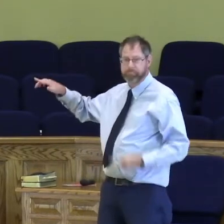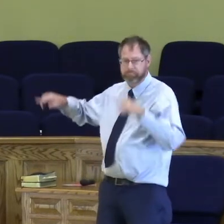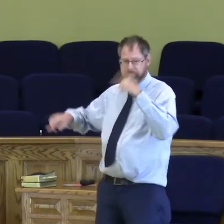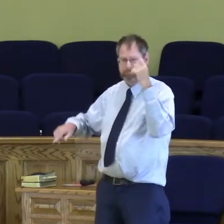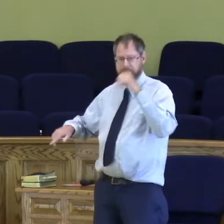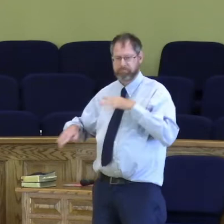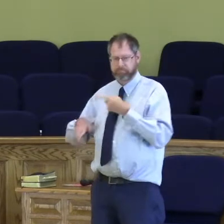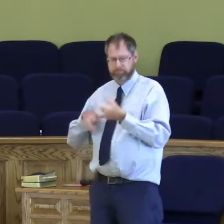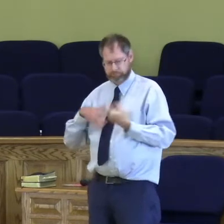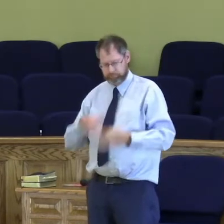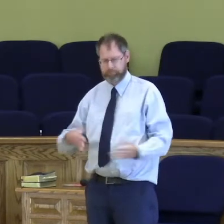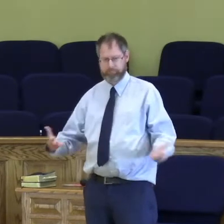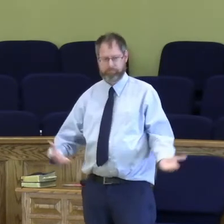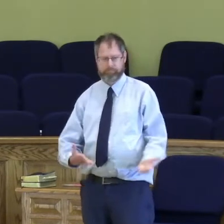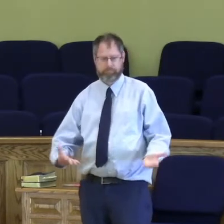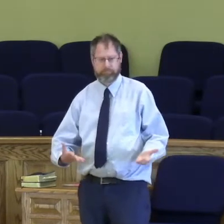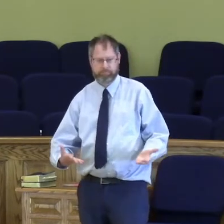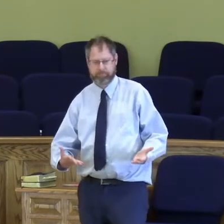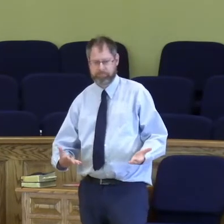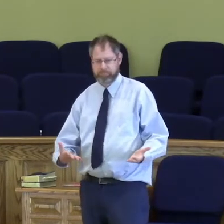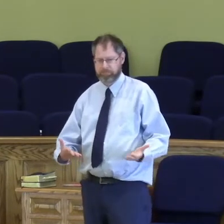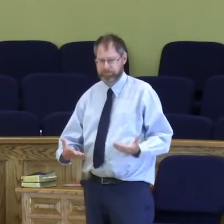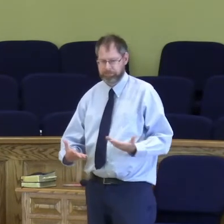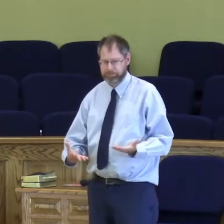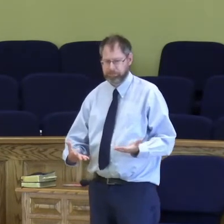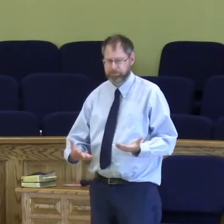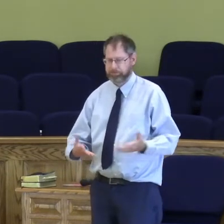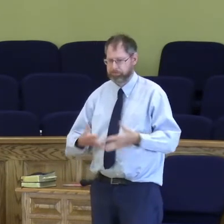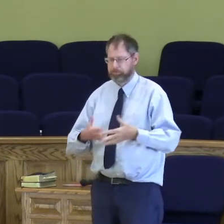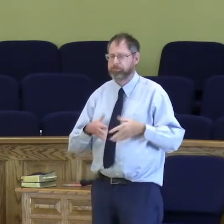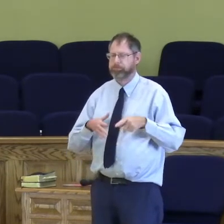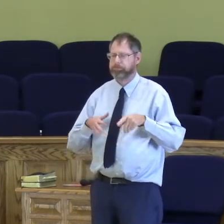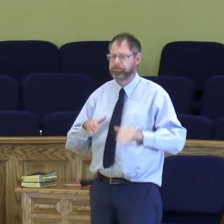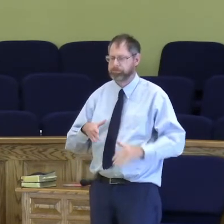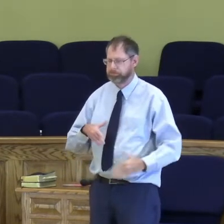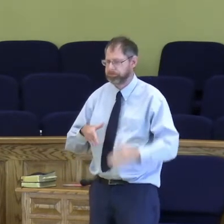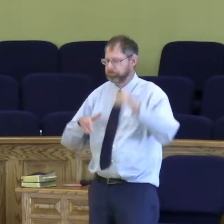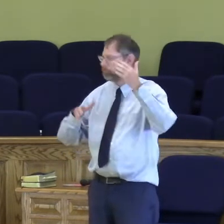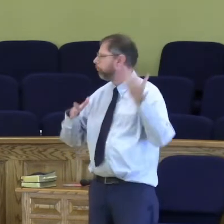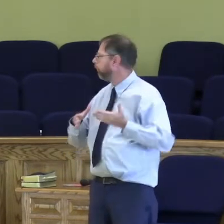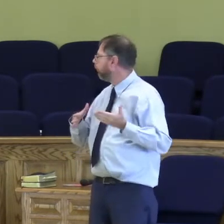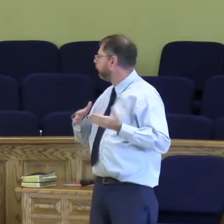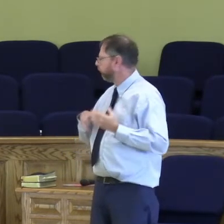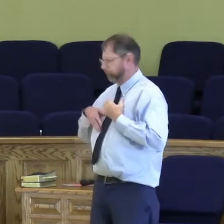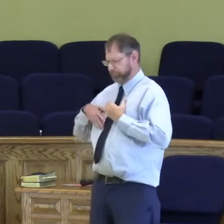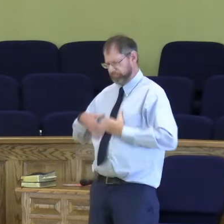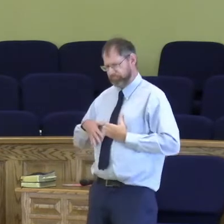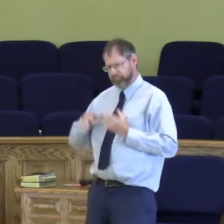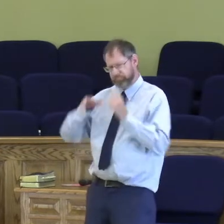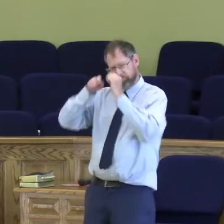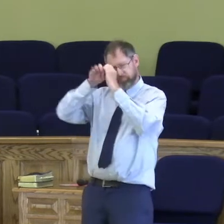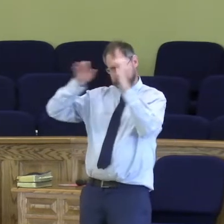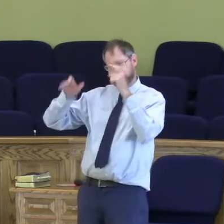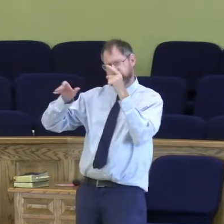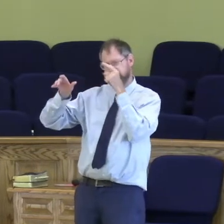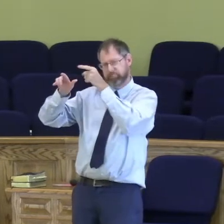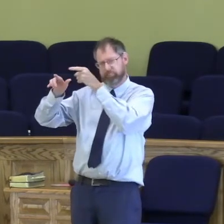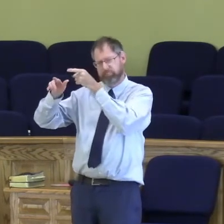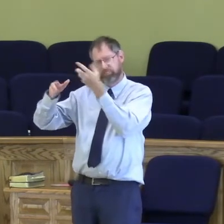picture of him there. Born in the States, here, born in America, and grew up, and just from a